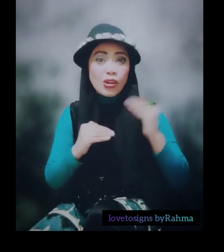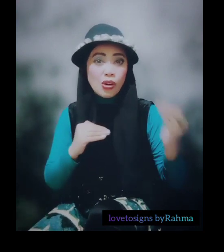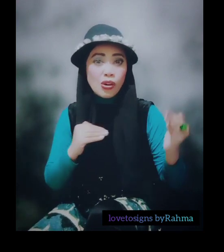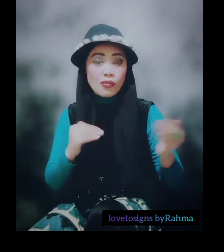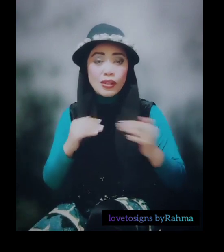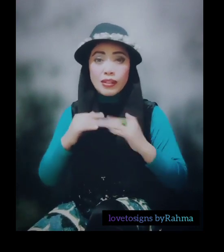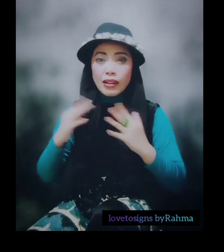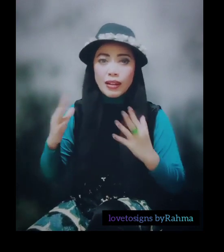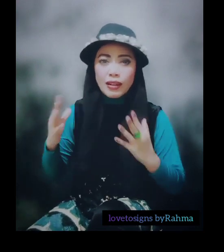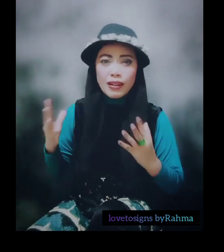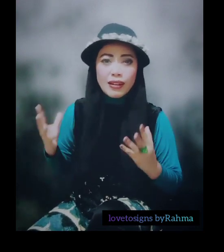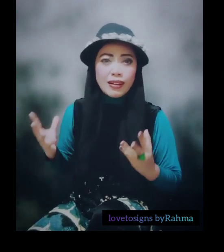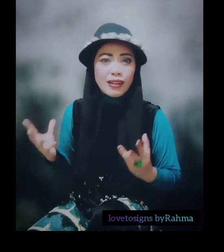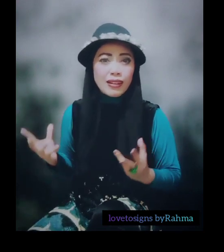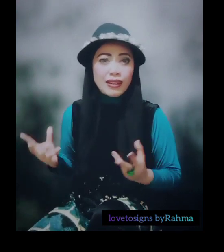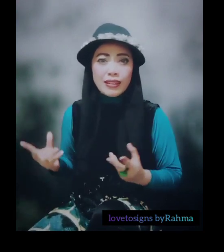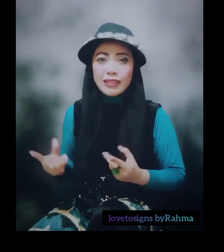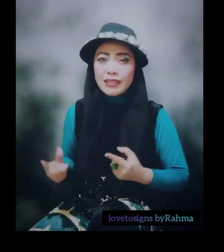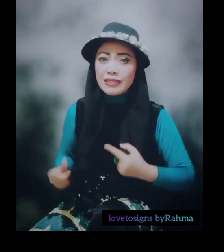Over